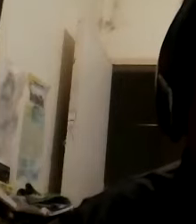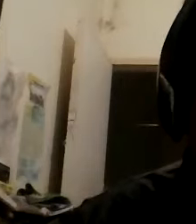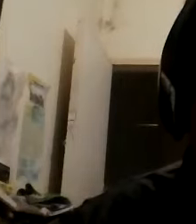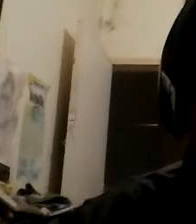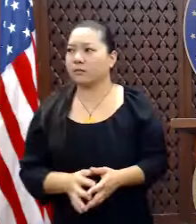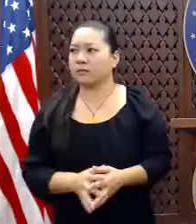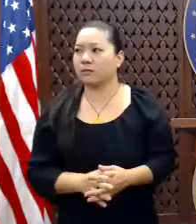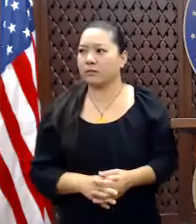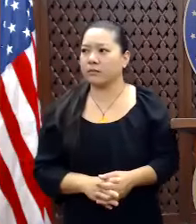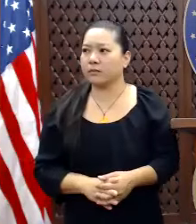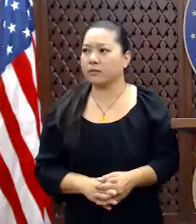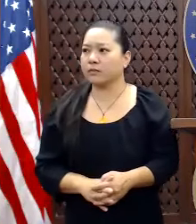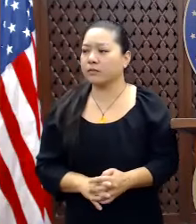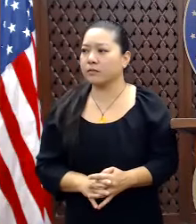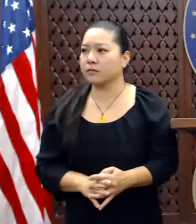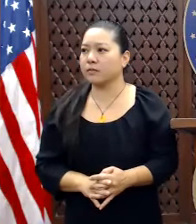Can you ask your...